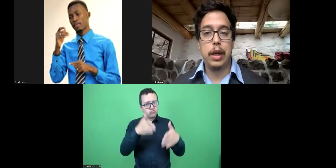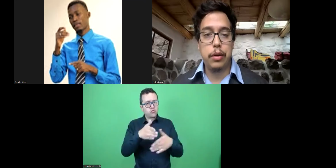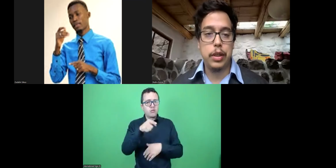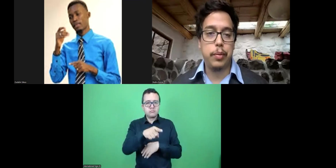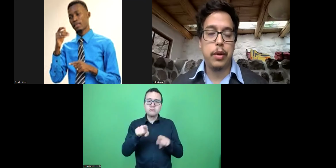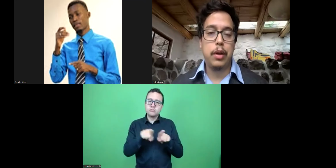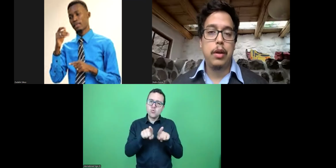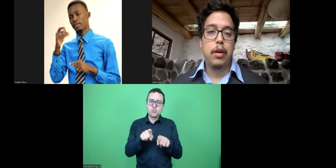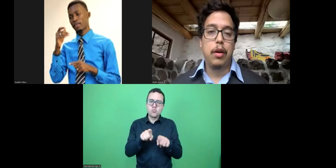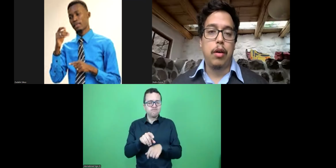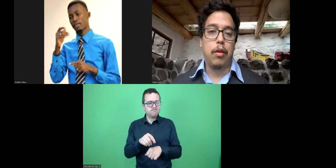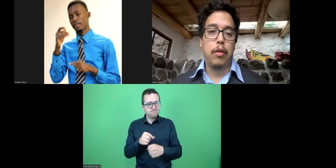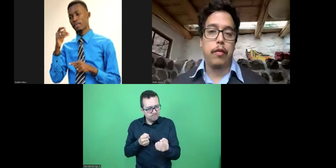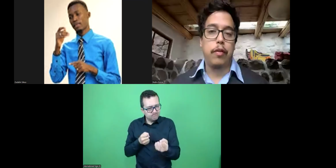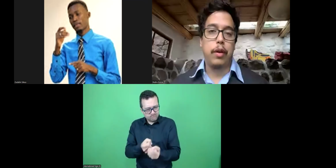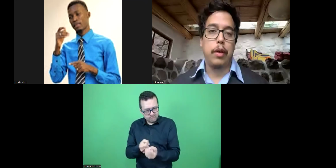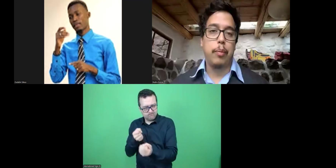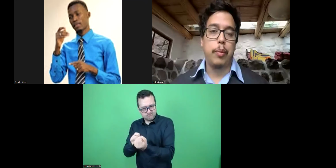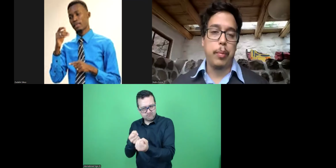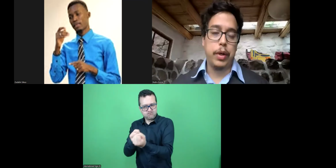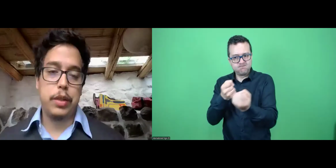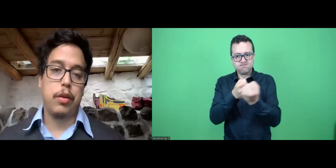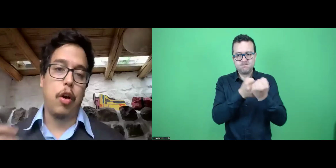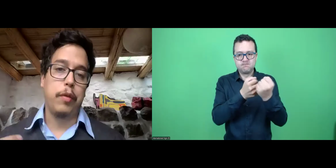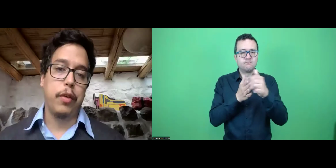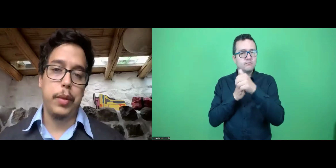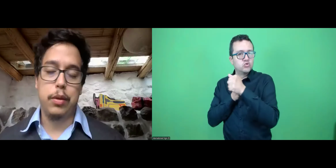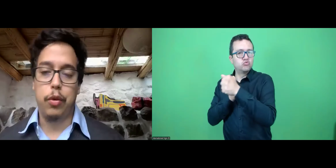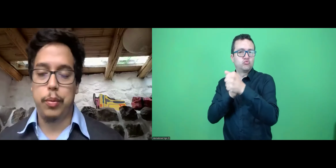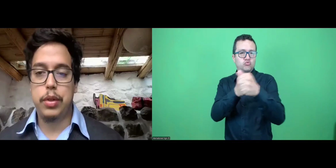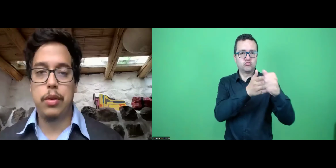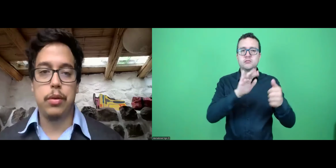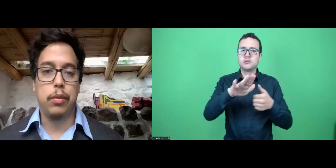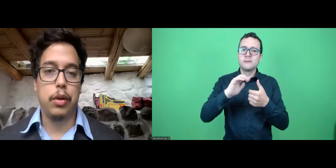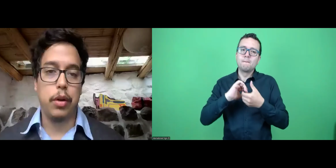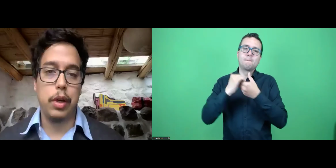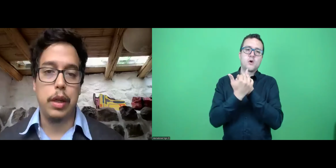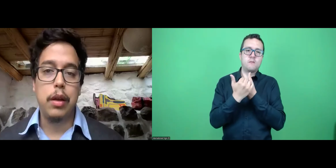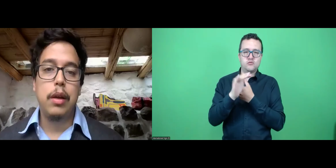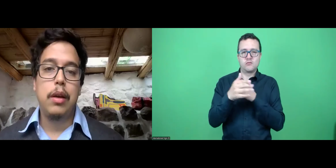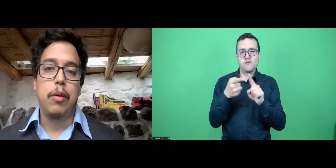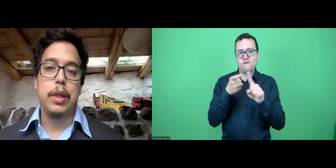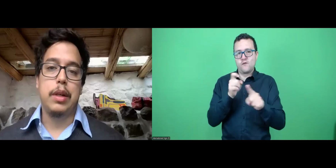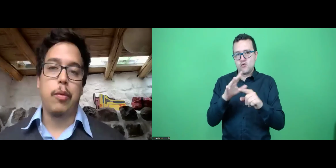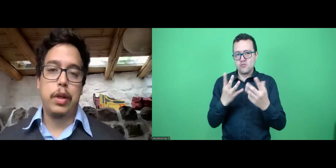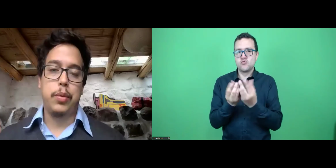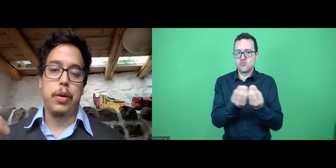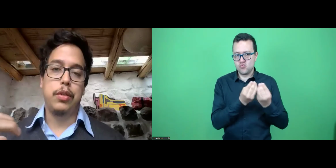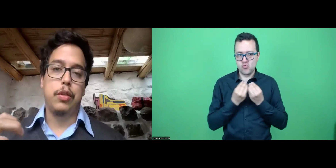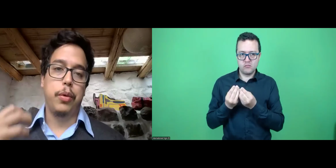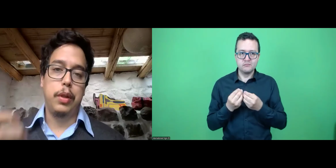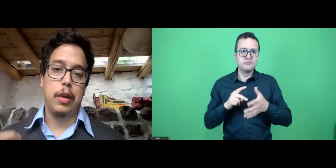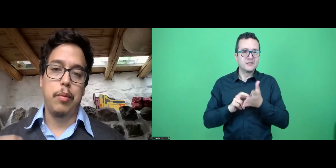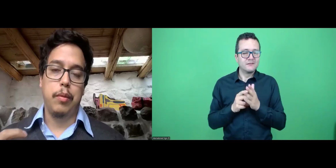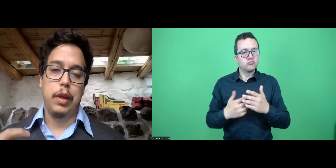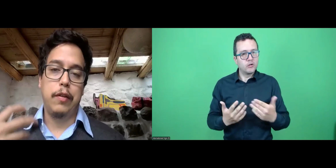the leadership of members coming from these groups. So not only raising awareness, but